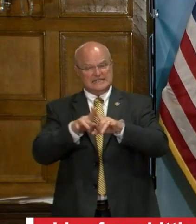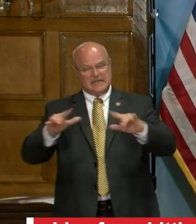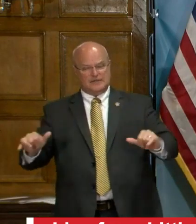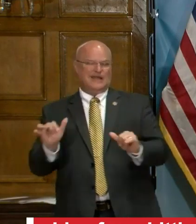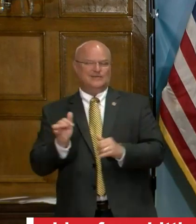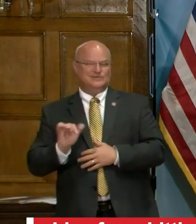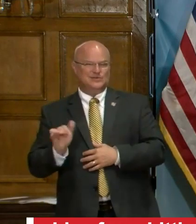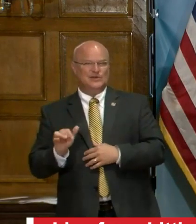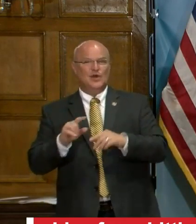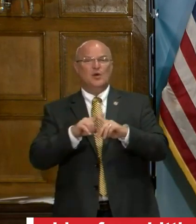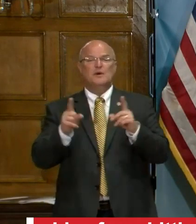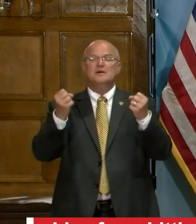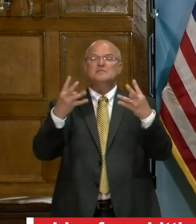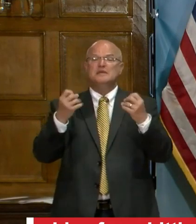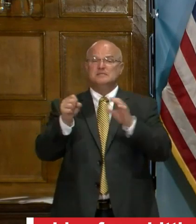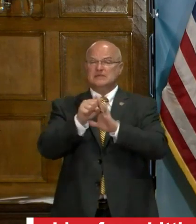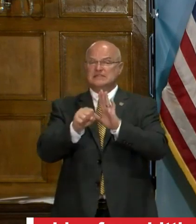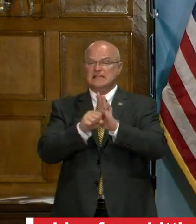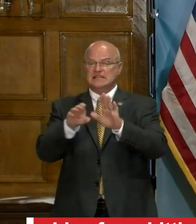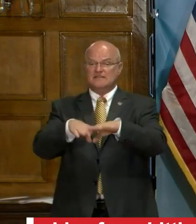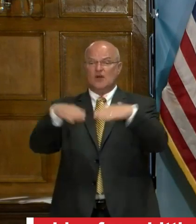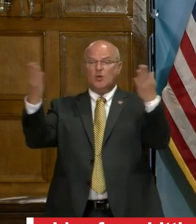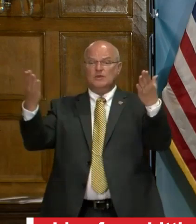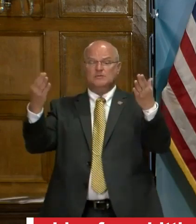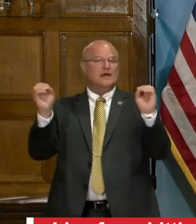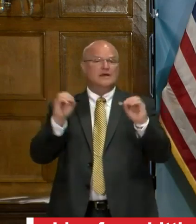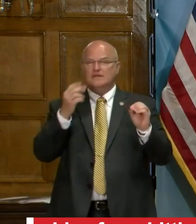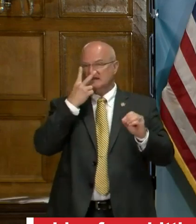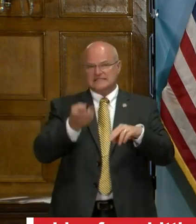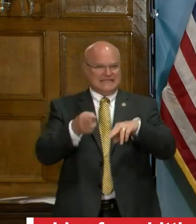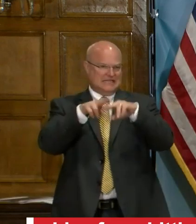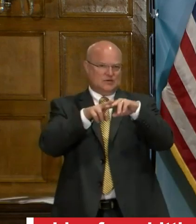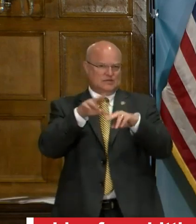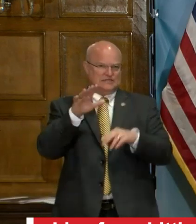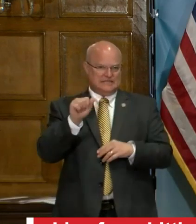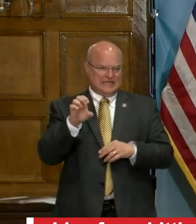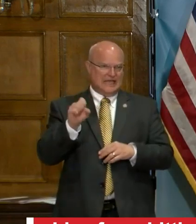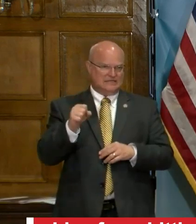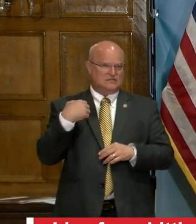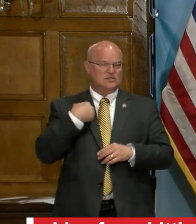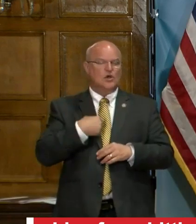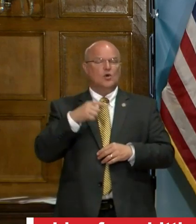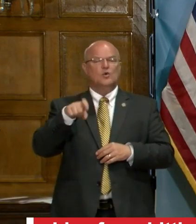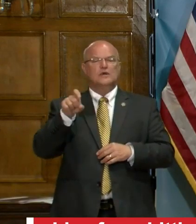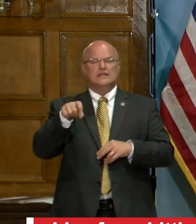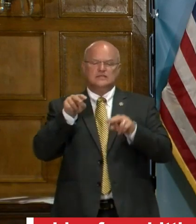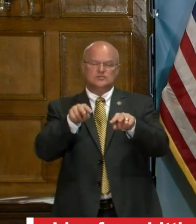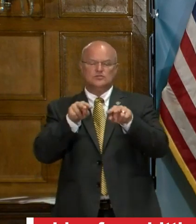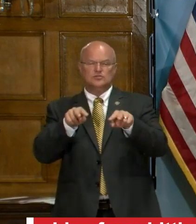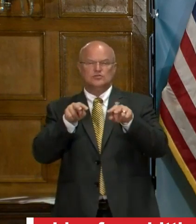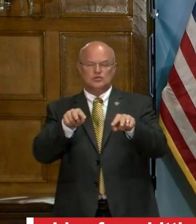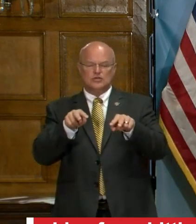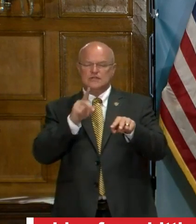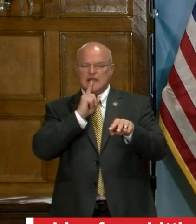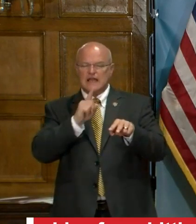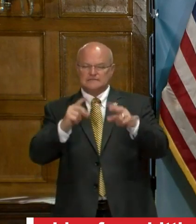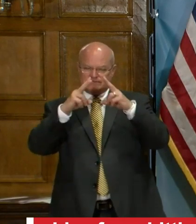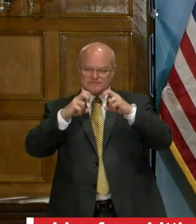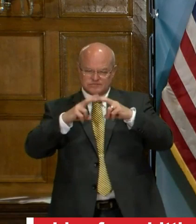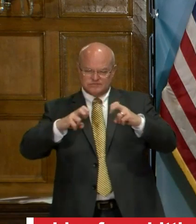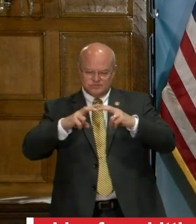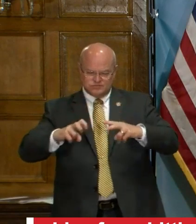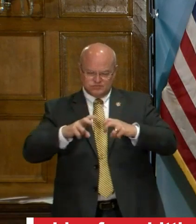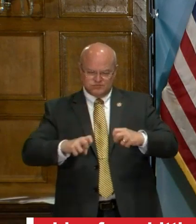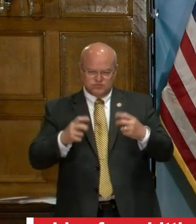that time. But there are many states that have opened up and have not seen an increase in cases, so we need to look down and actually see